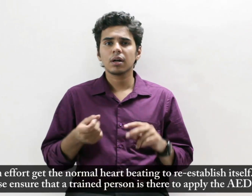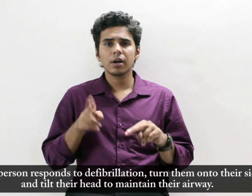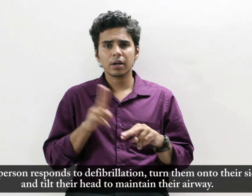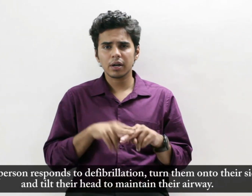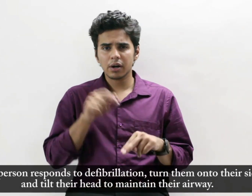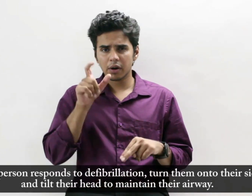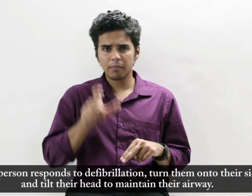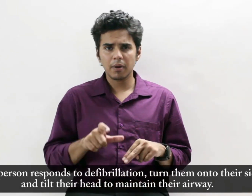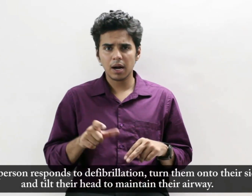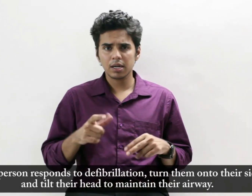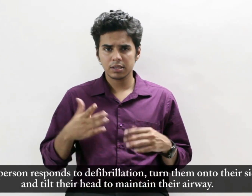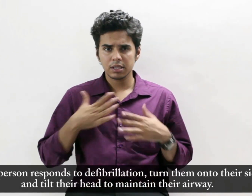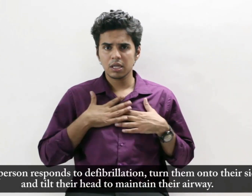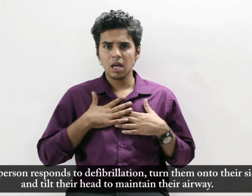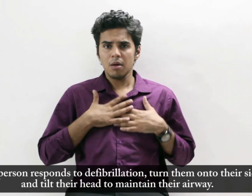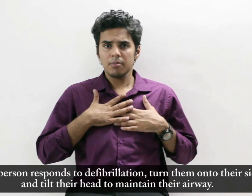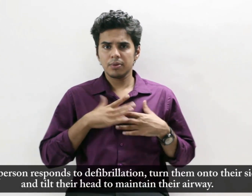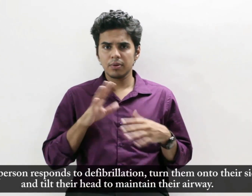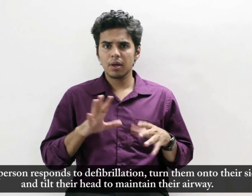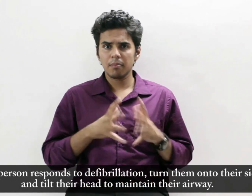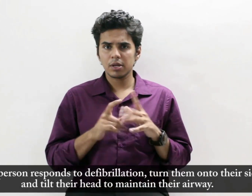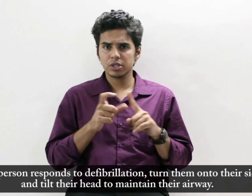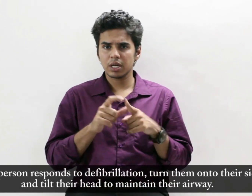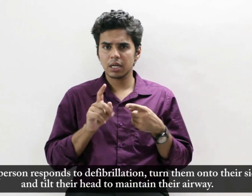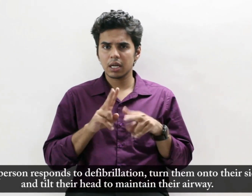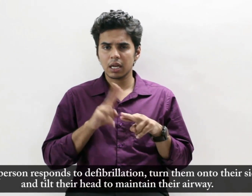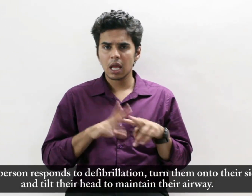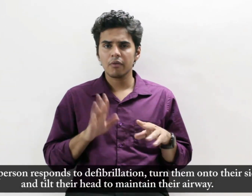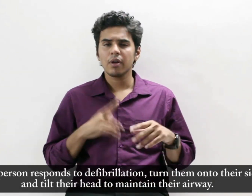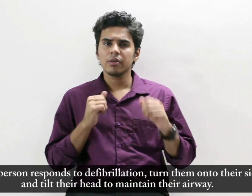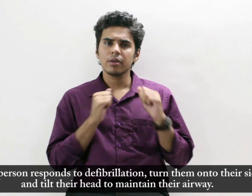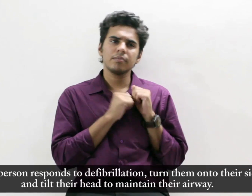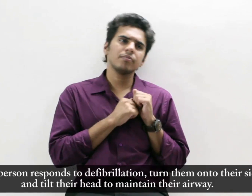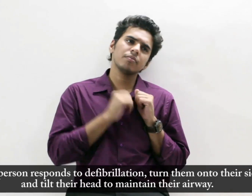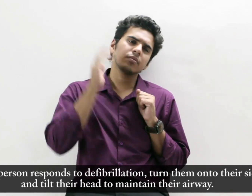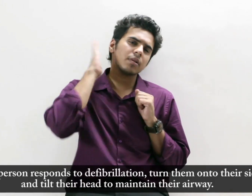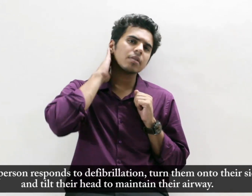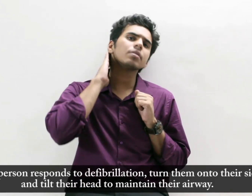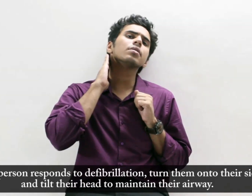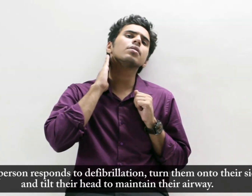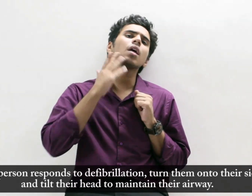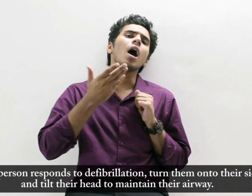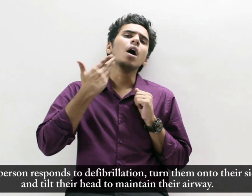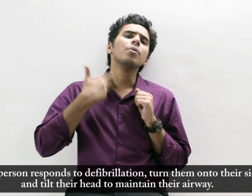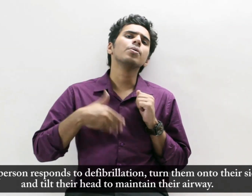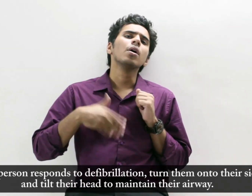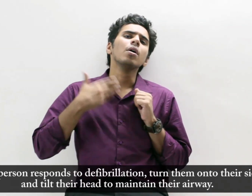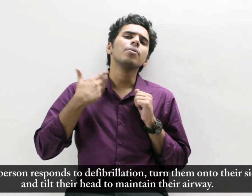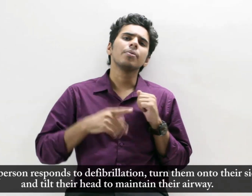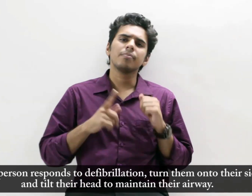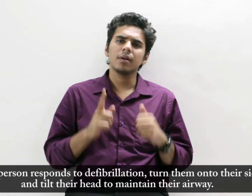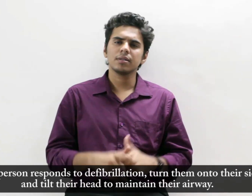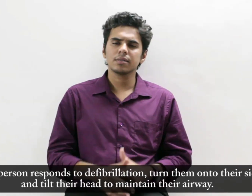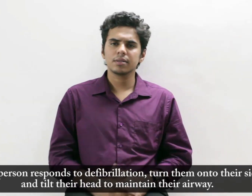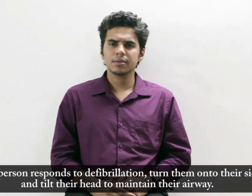If the person responds to defibrillation, turn them onto their side and tilt their head to maintain their airway.